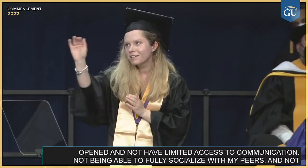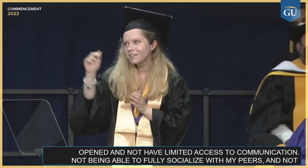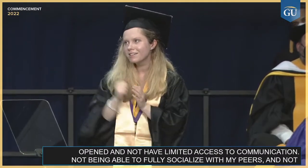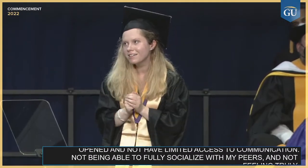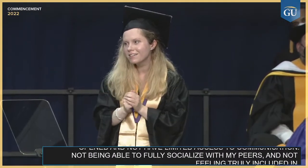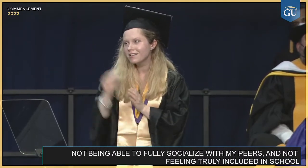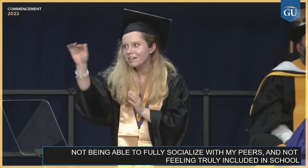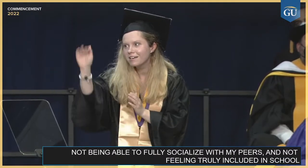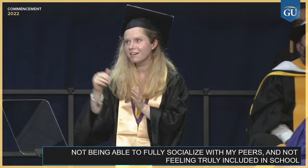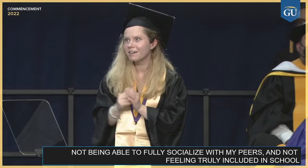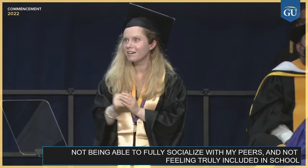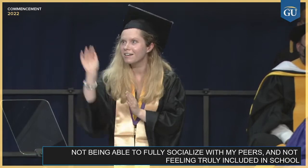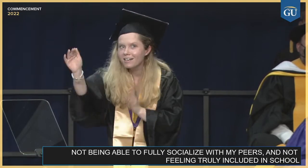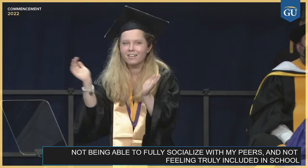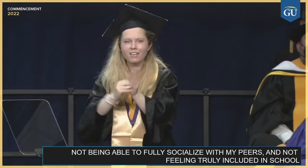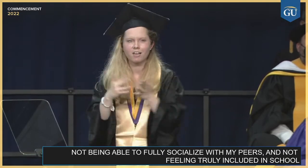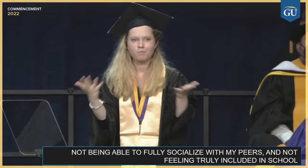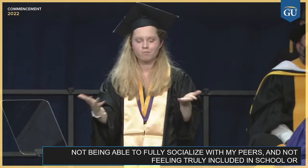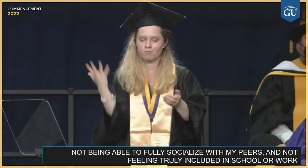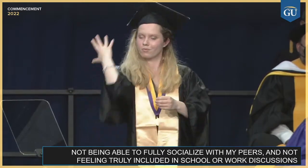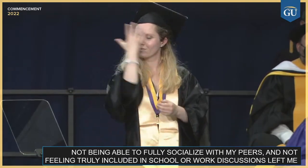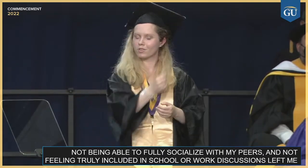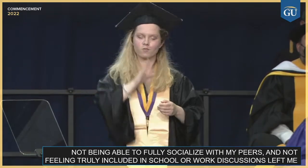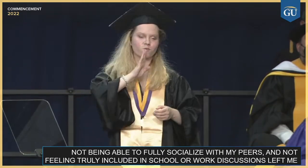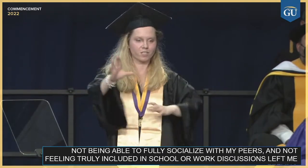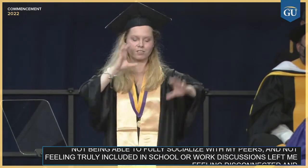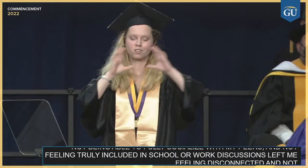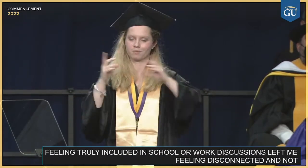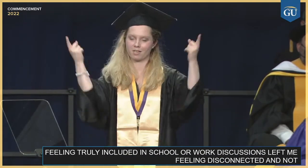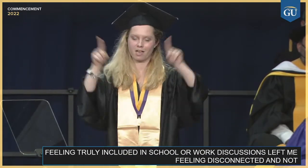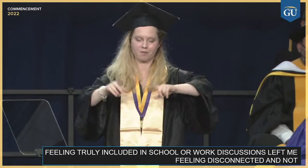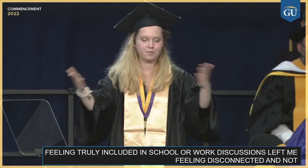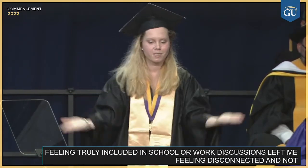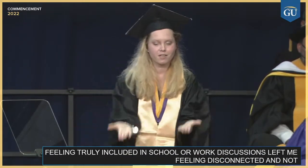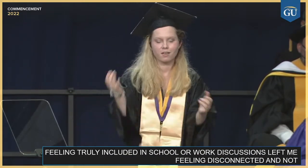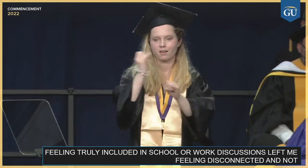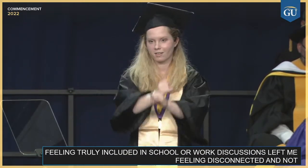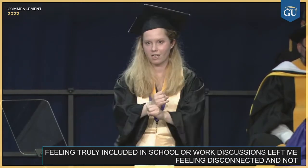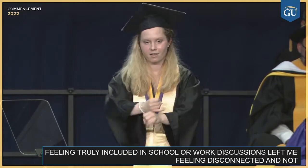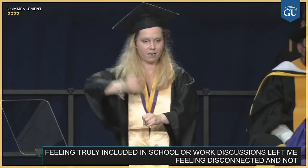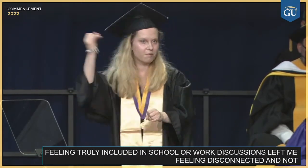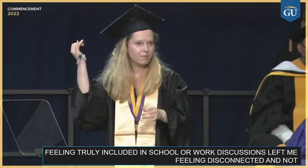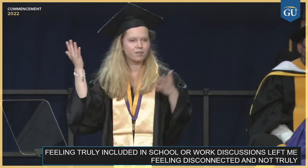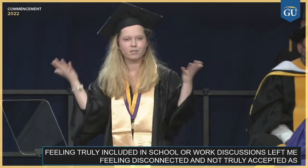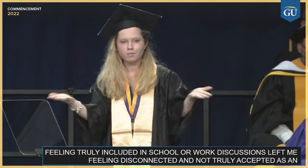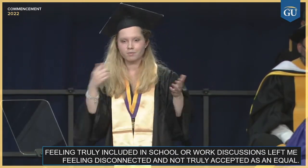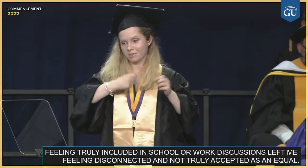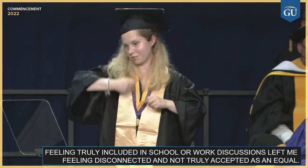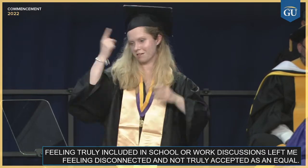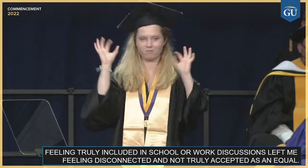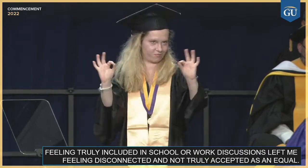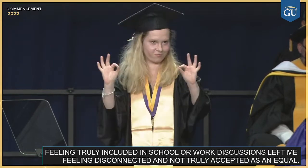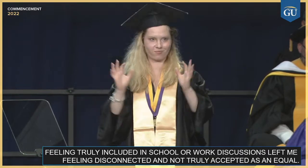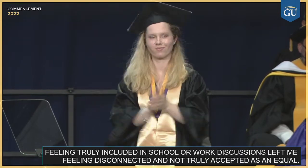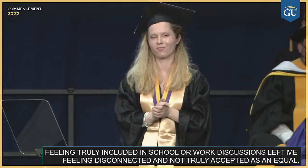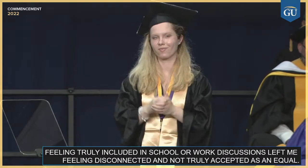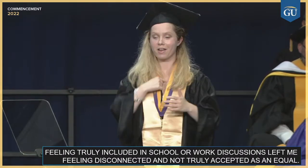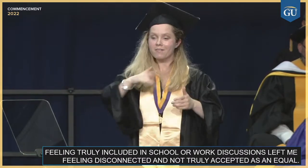felt disconnected and not truly accepted as an equal. But here at Gallaudet, I found a very different